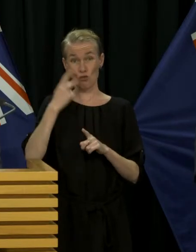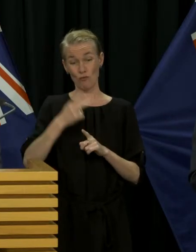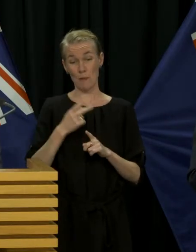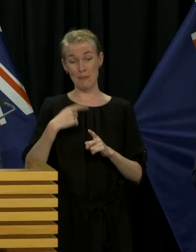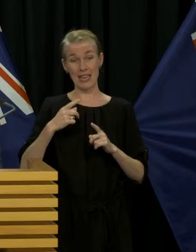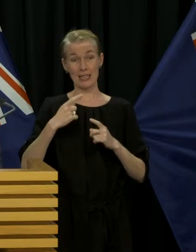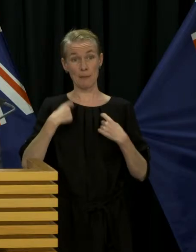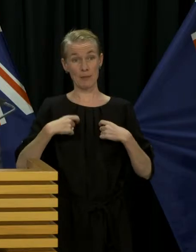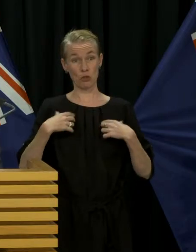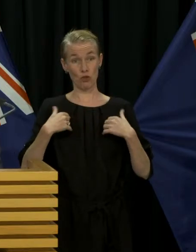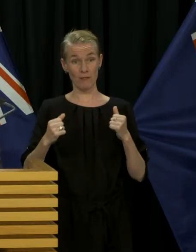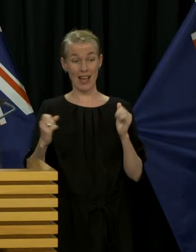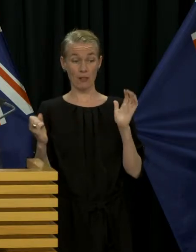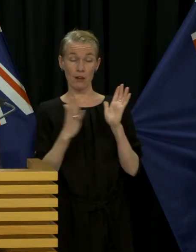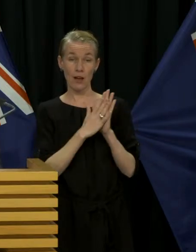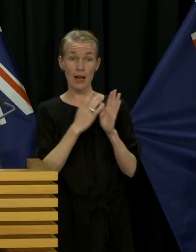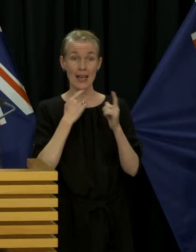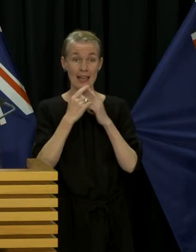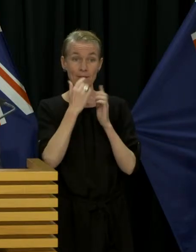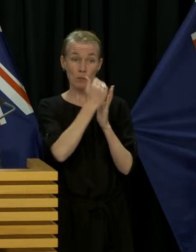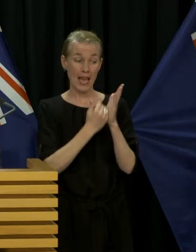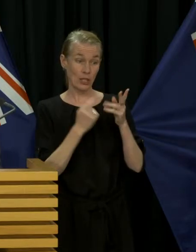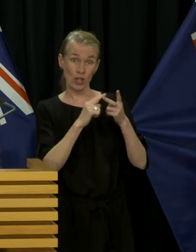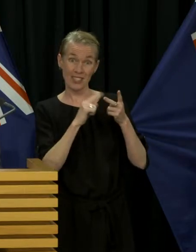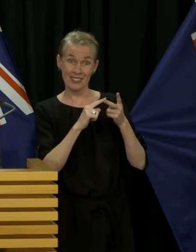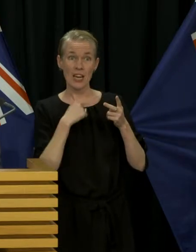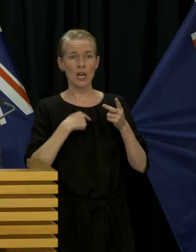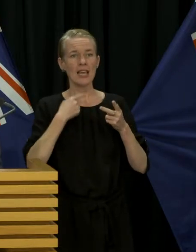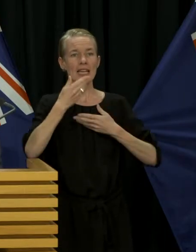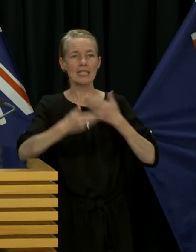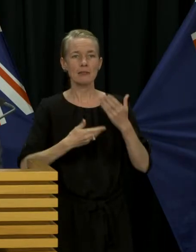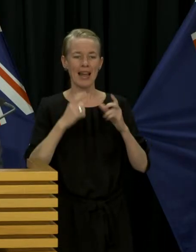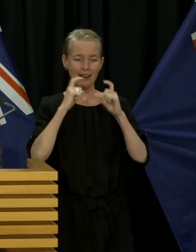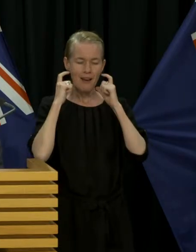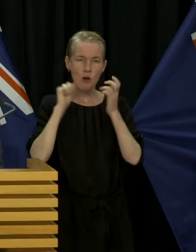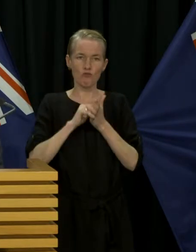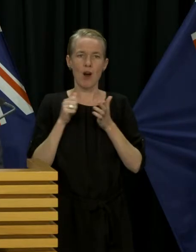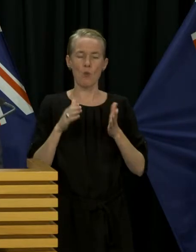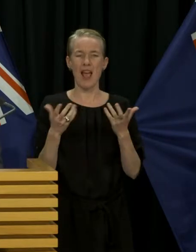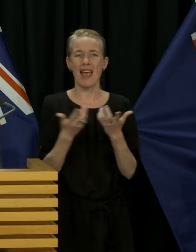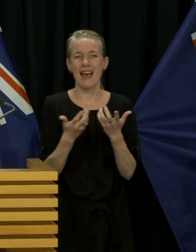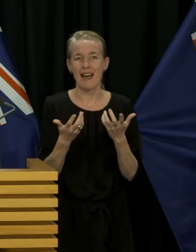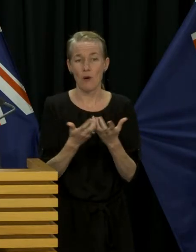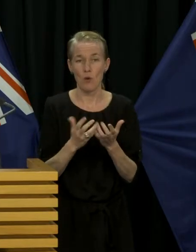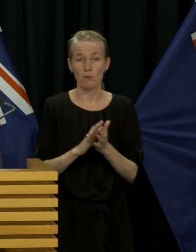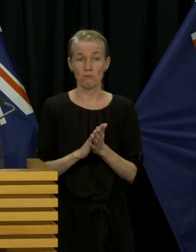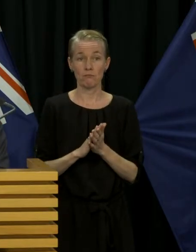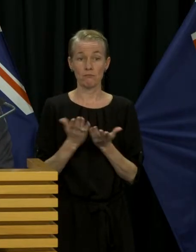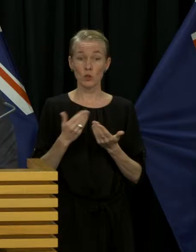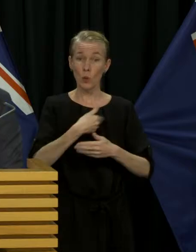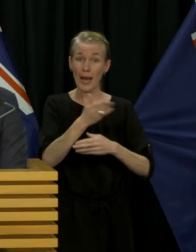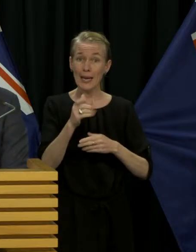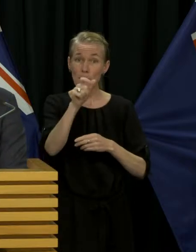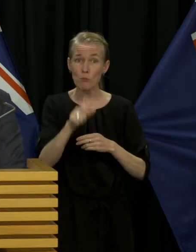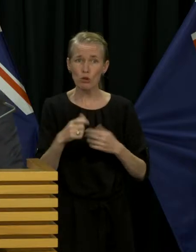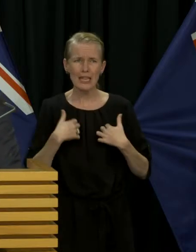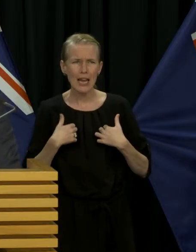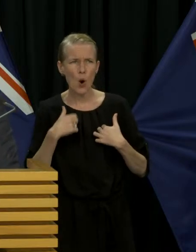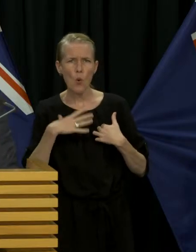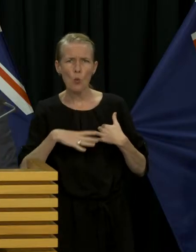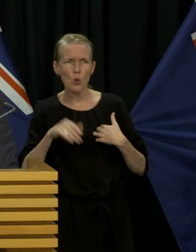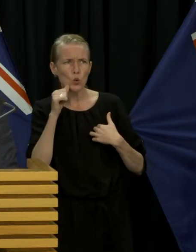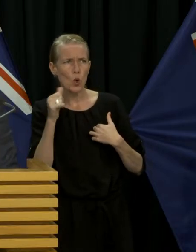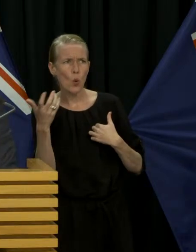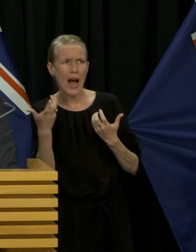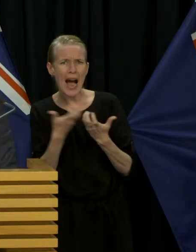this pandemic around how to use a mask correctly, and people I can refer people in the general public to that, and of course all our staff working in